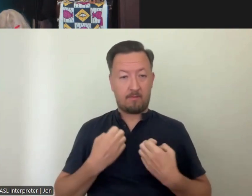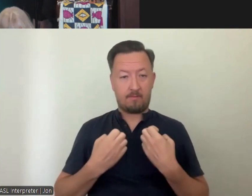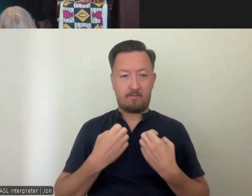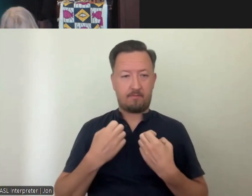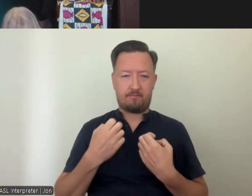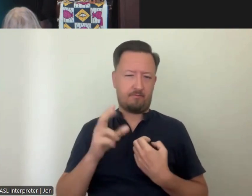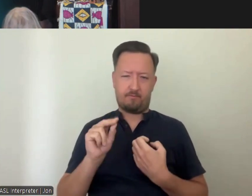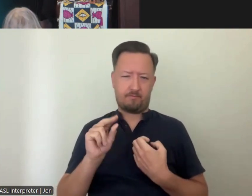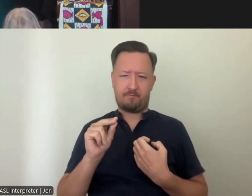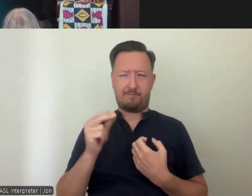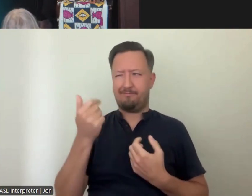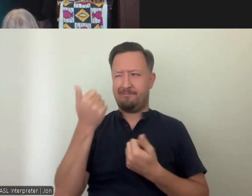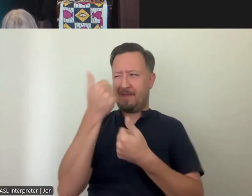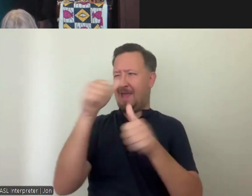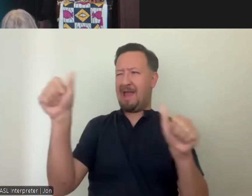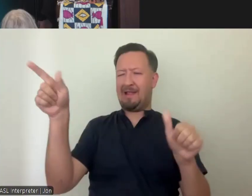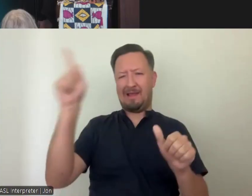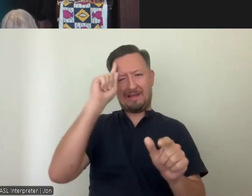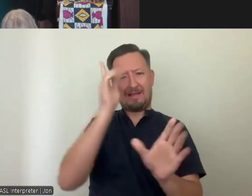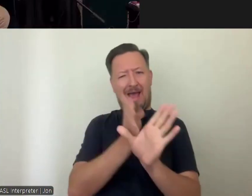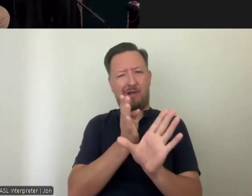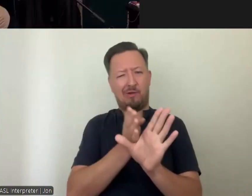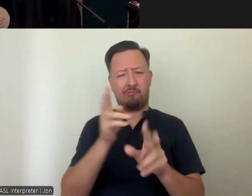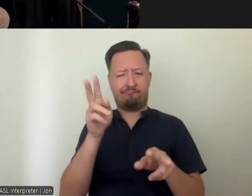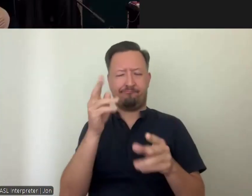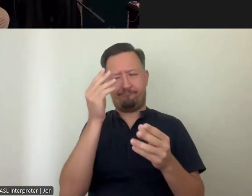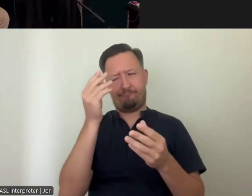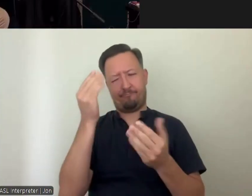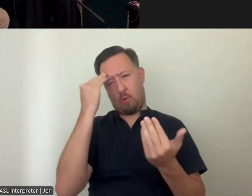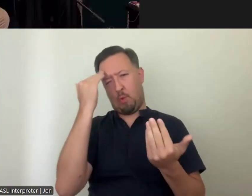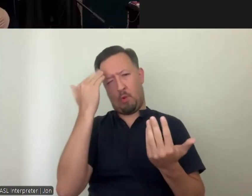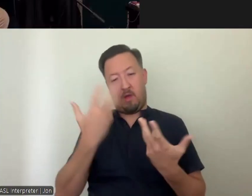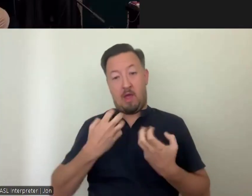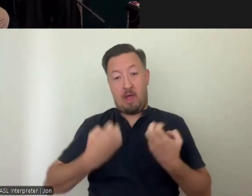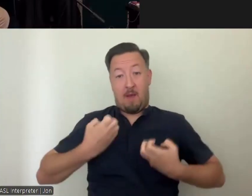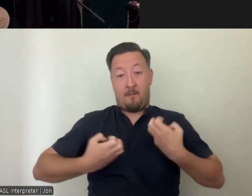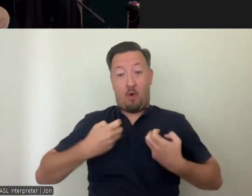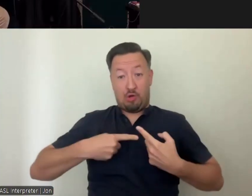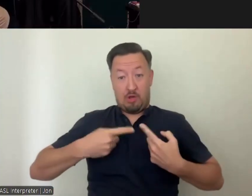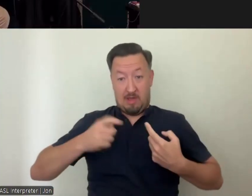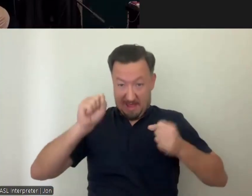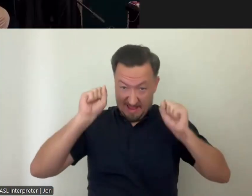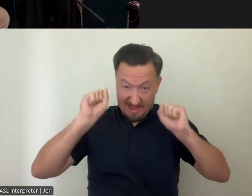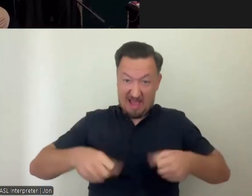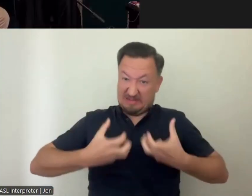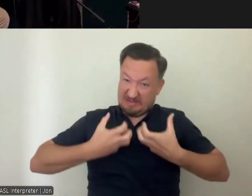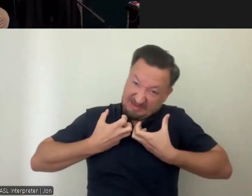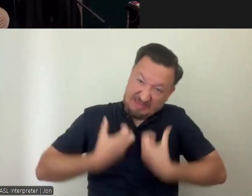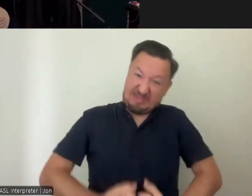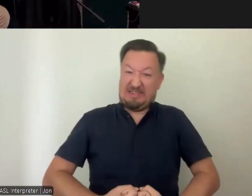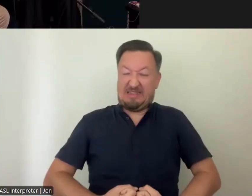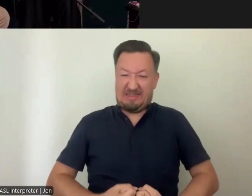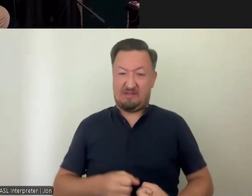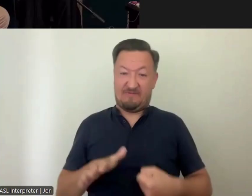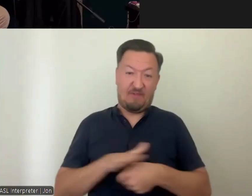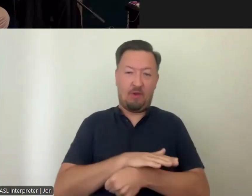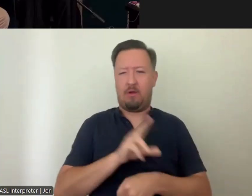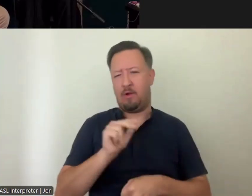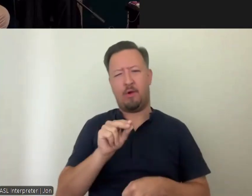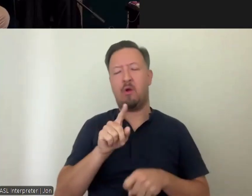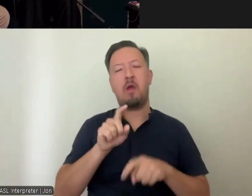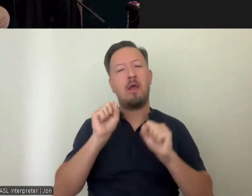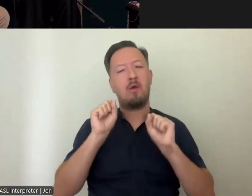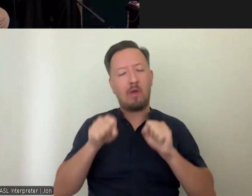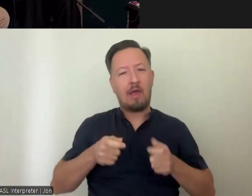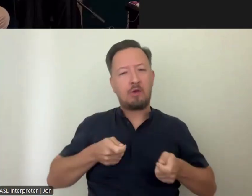psychologist would tell you that you cannot suppress your emotions anyway. You can modulate them. You can deal with them. You can literally talk to